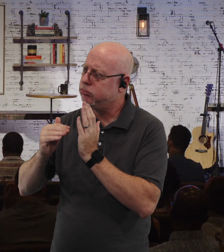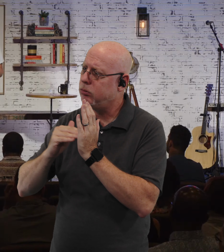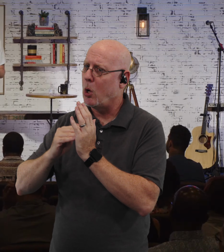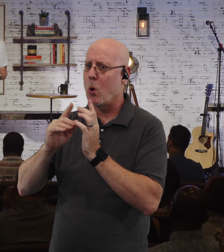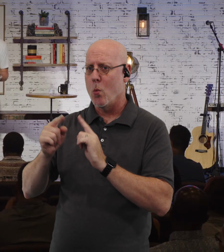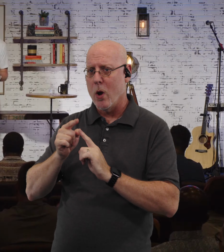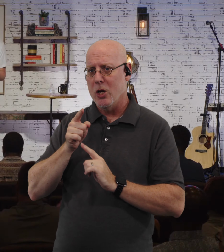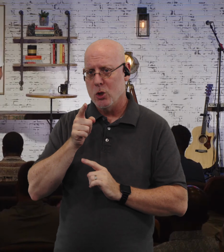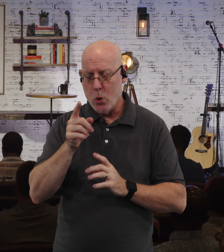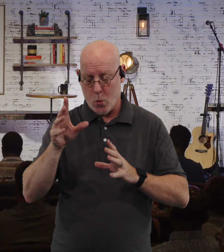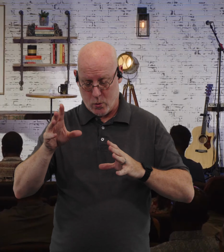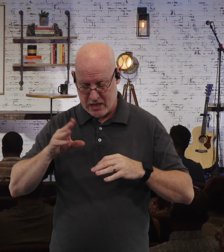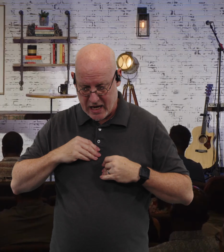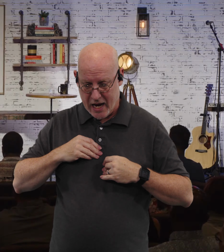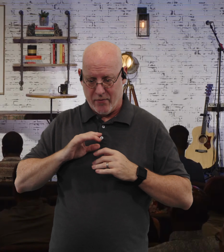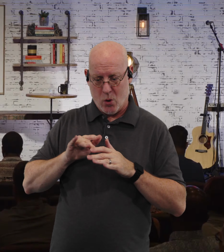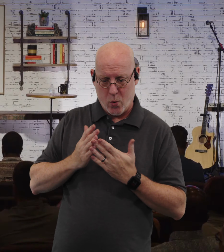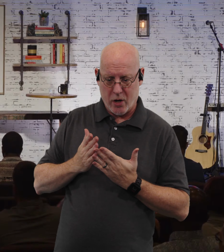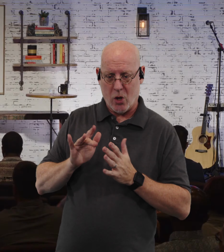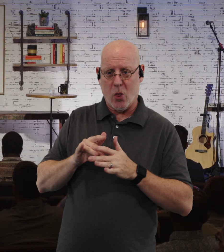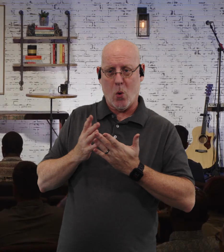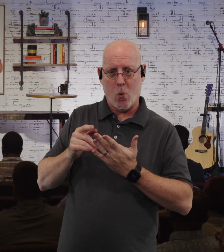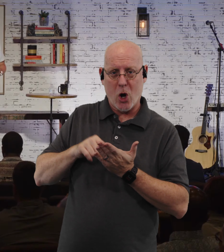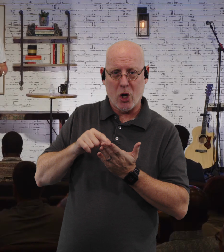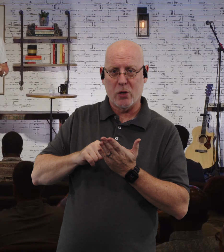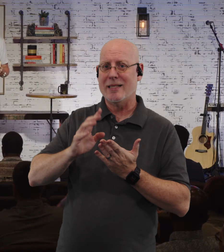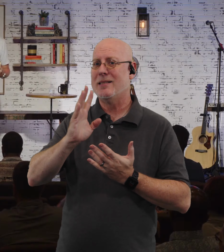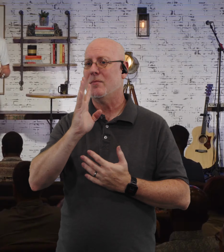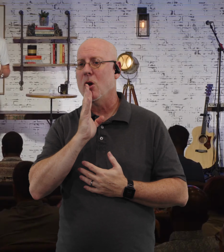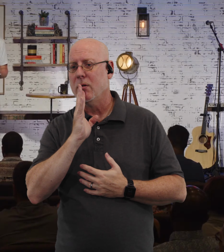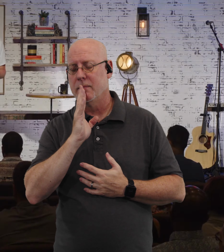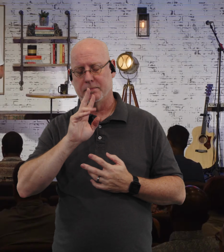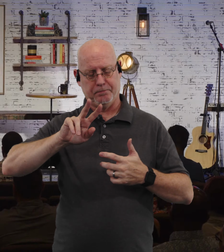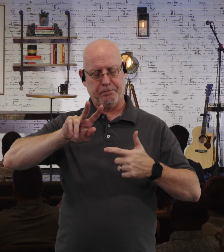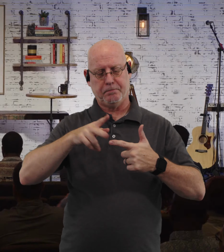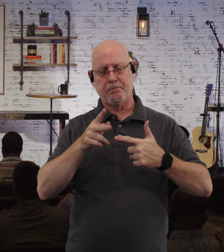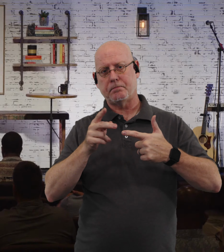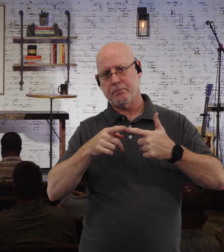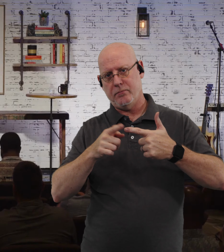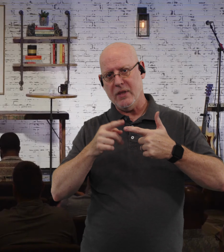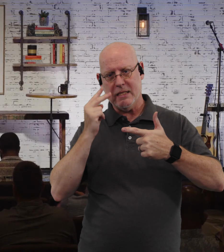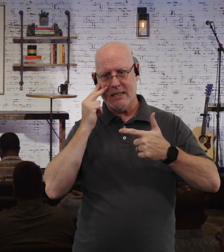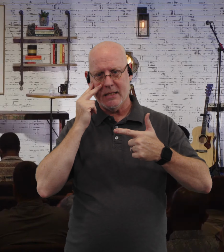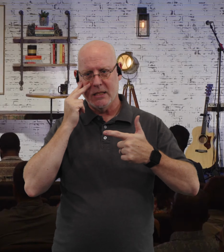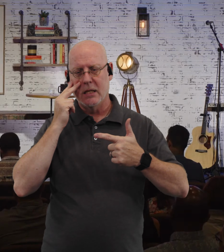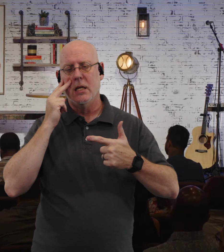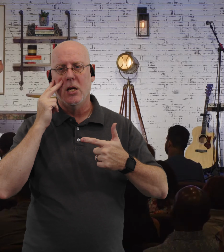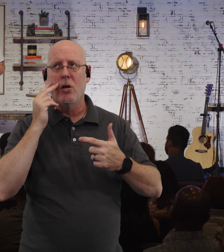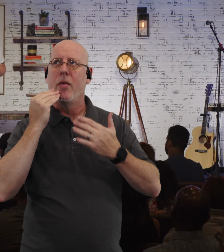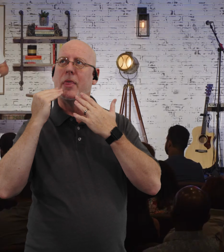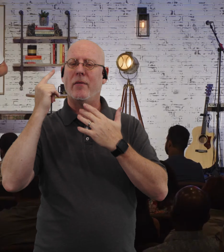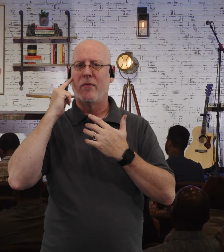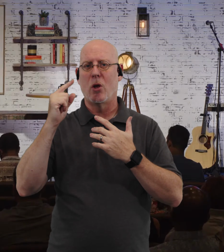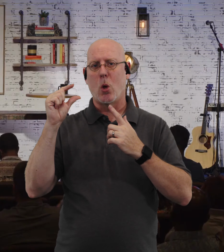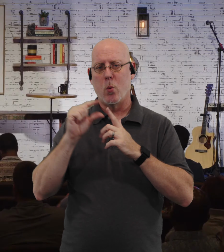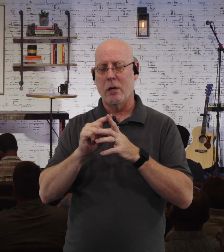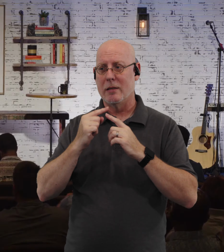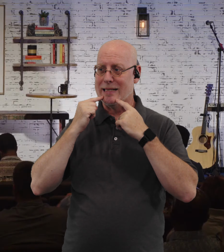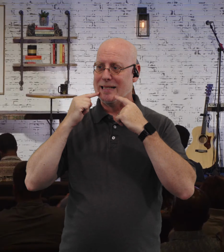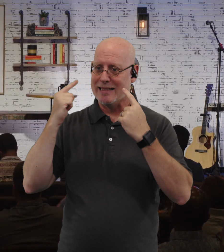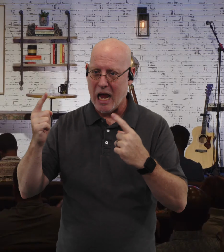that when you receive the word spoken. Second observation that we make, not only is he grateful for the